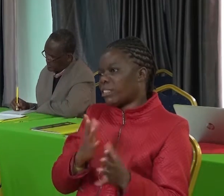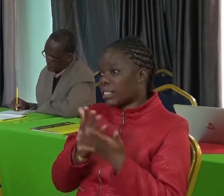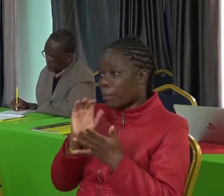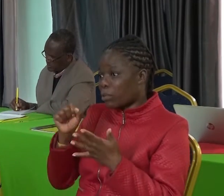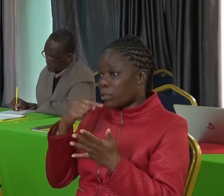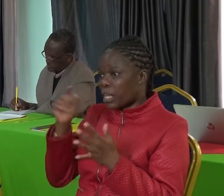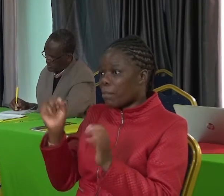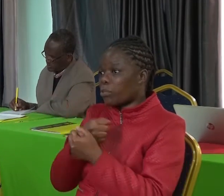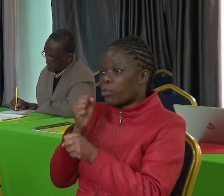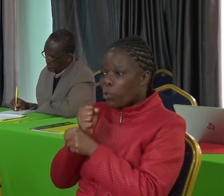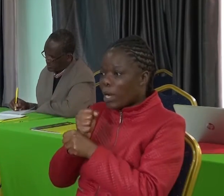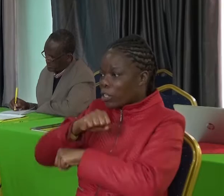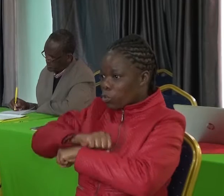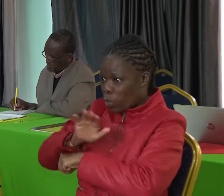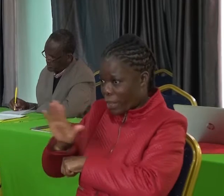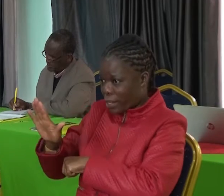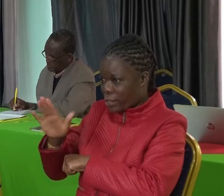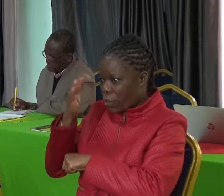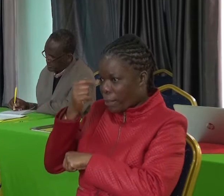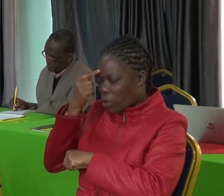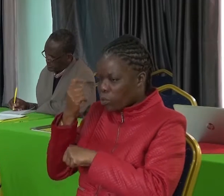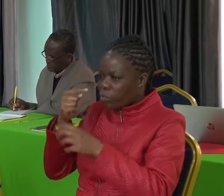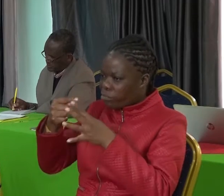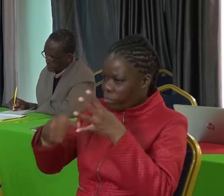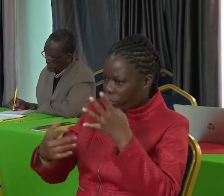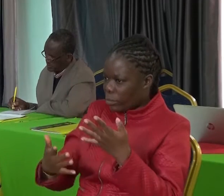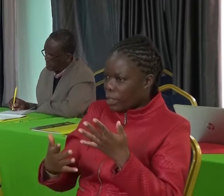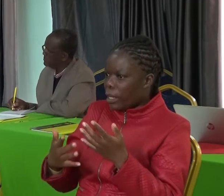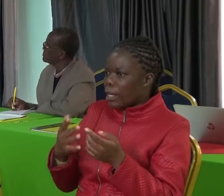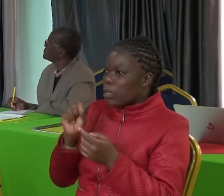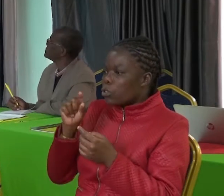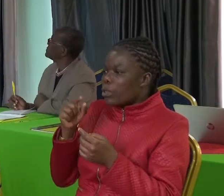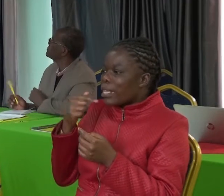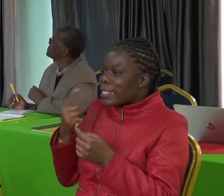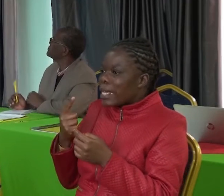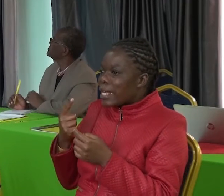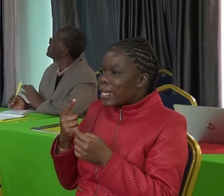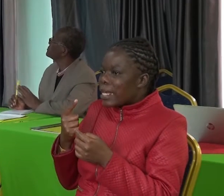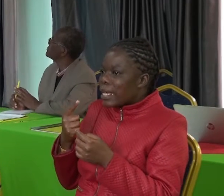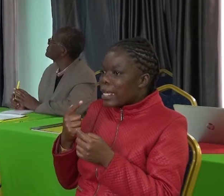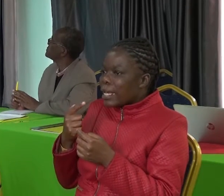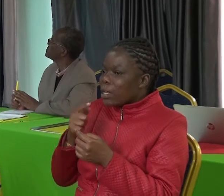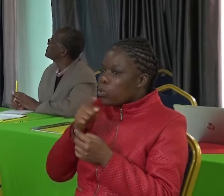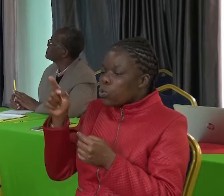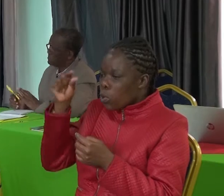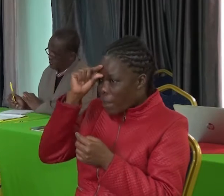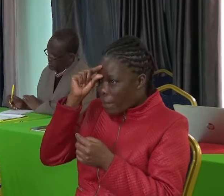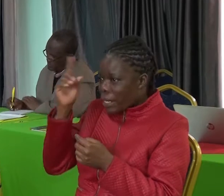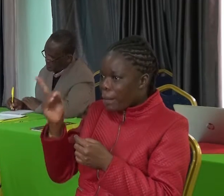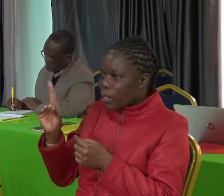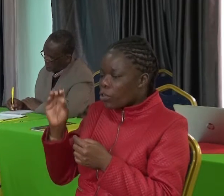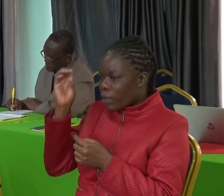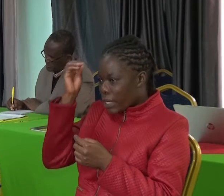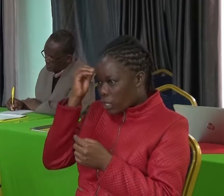school because of 1, 2, 3. And so because of that, this is the right one working. And you, government, Ministry of